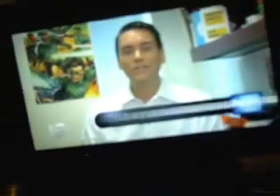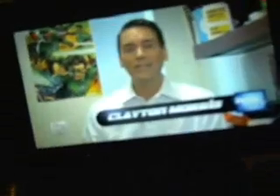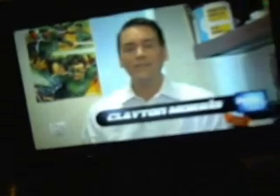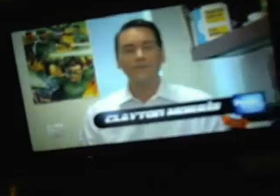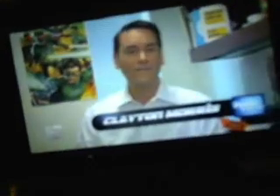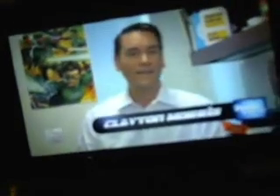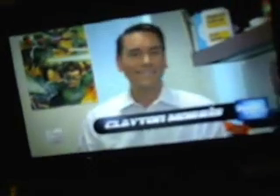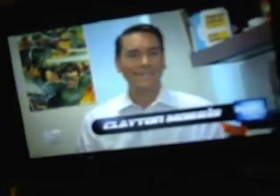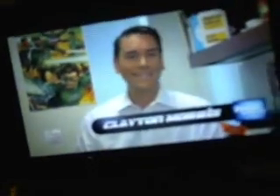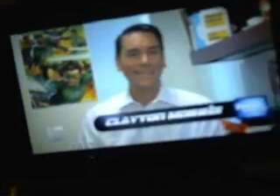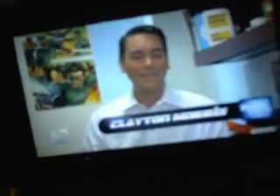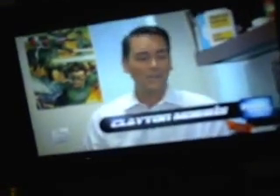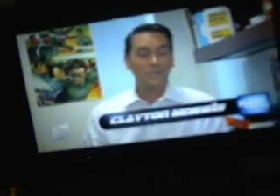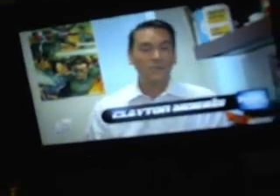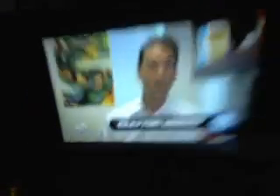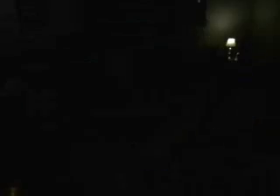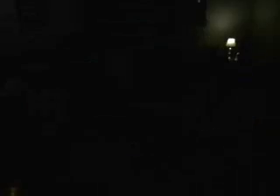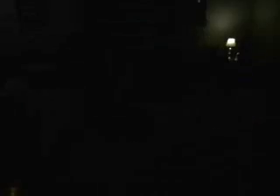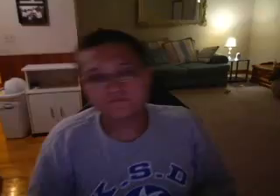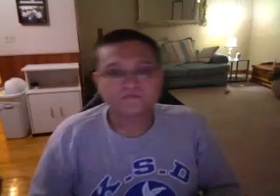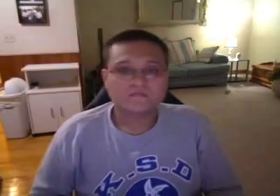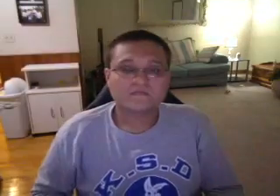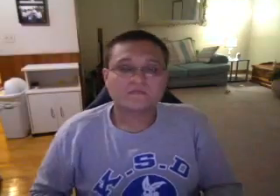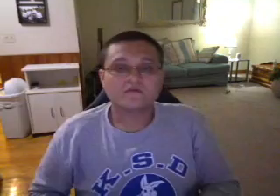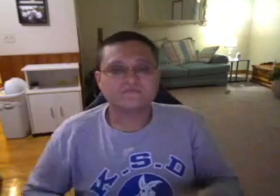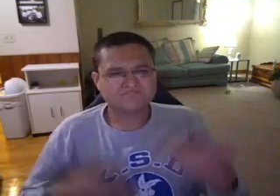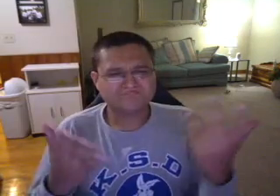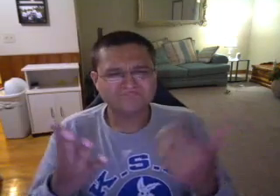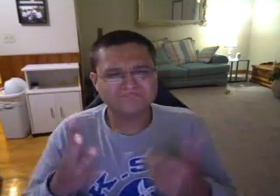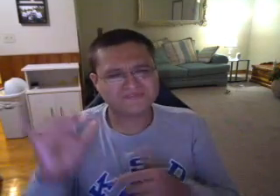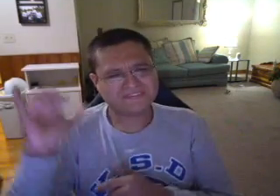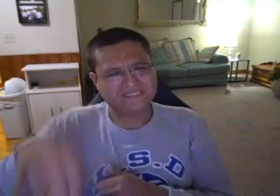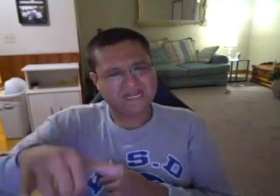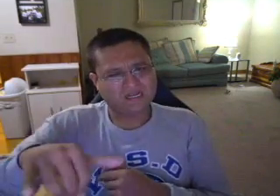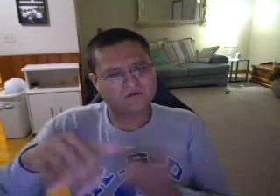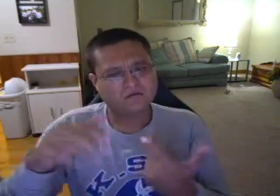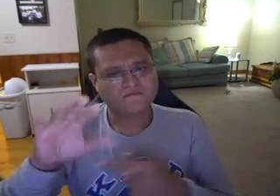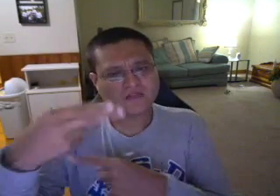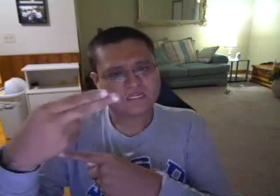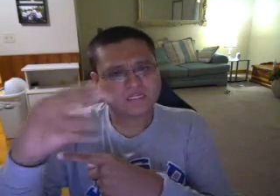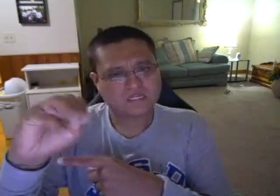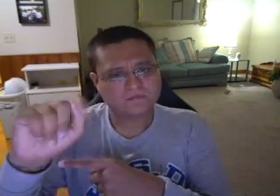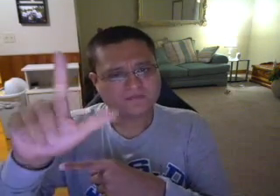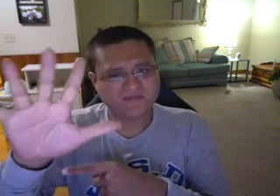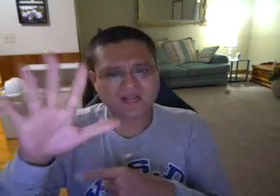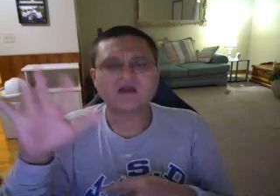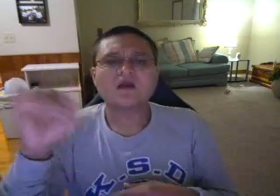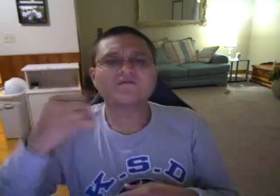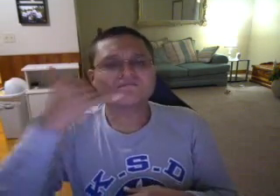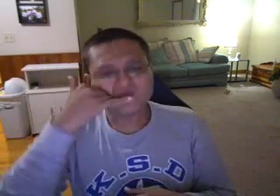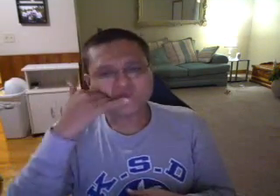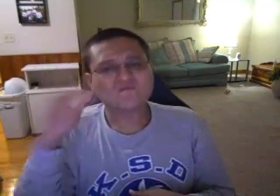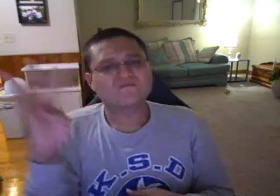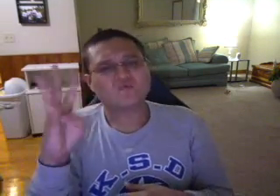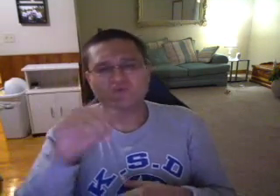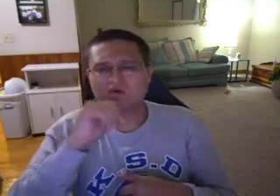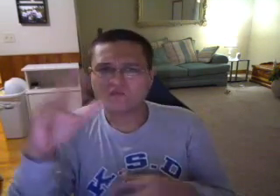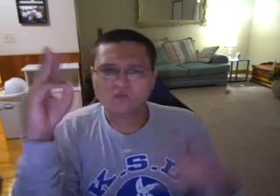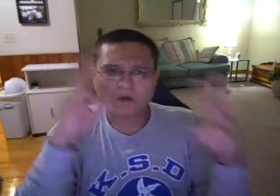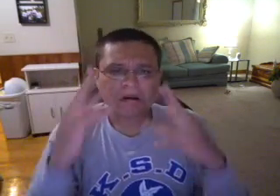us, and here is your Fox Tech take. You know, this week I want to talk about Twitter. A week doesn't go by where I don't get tons of questions from folks about Twitter. How do I use it?